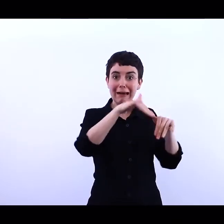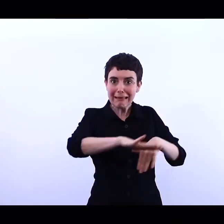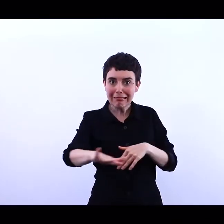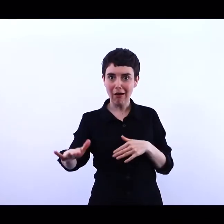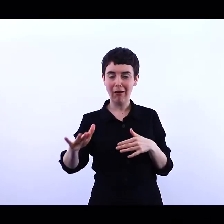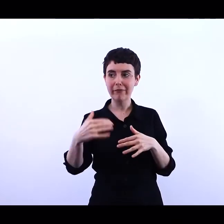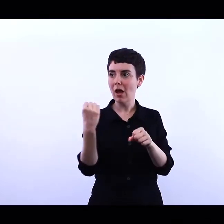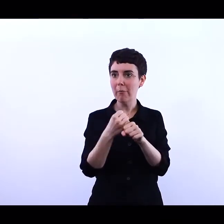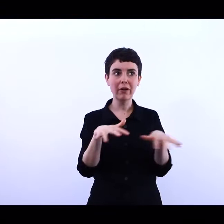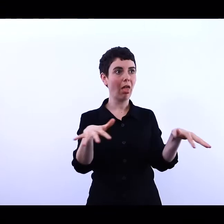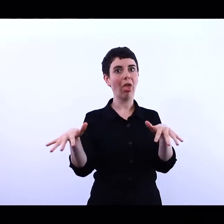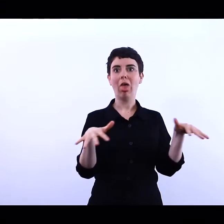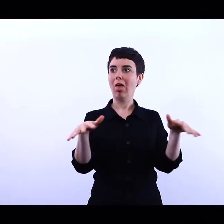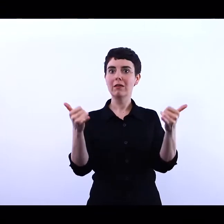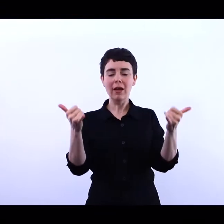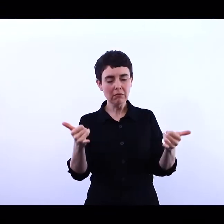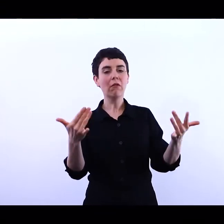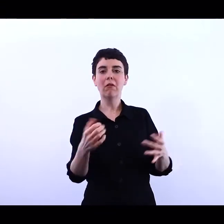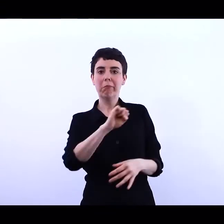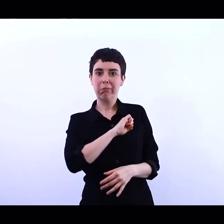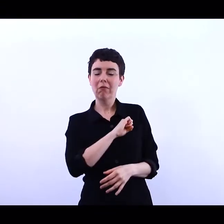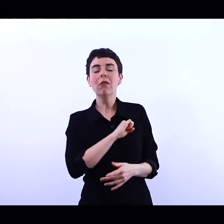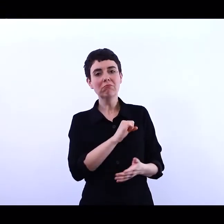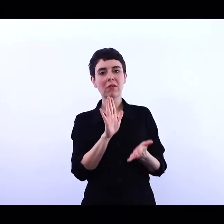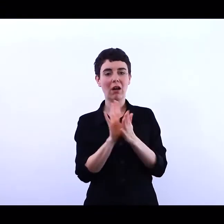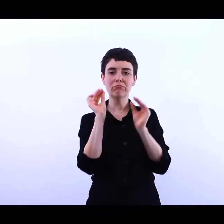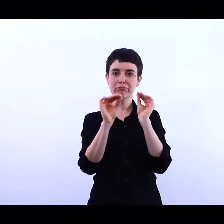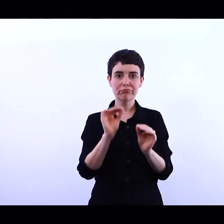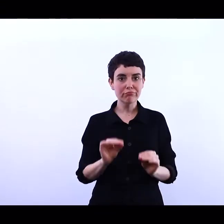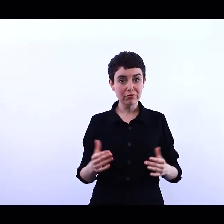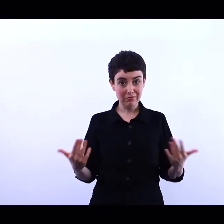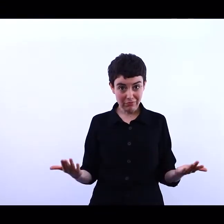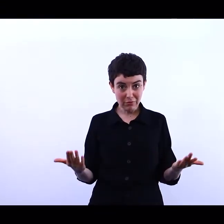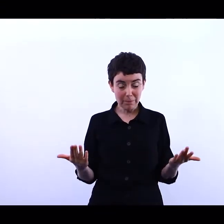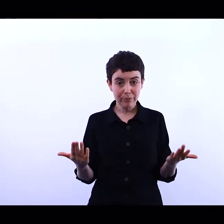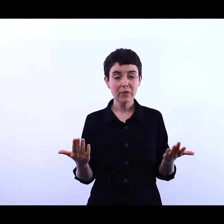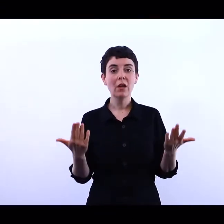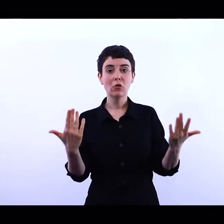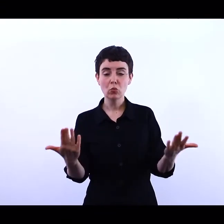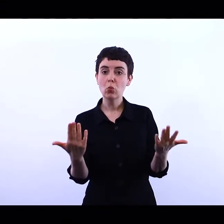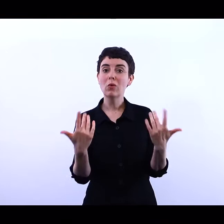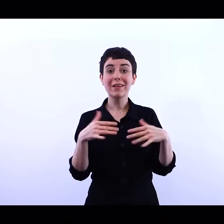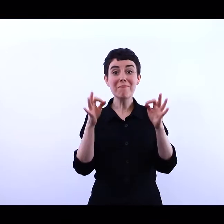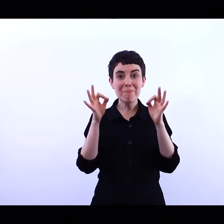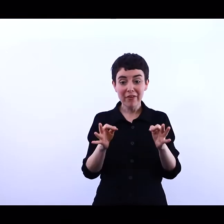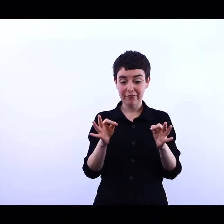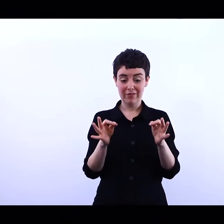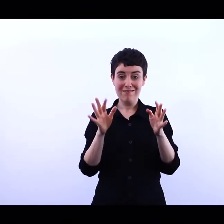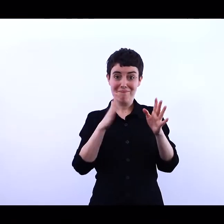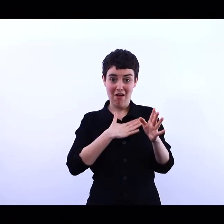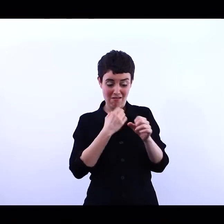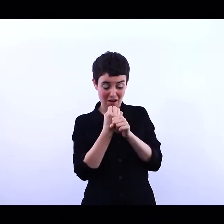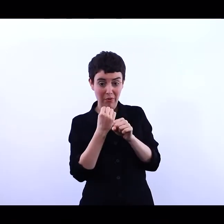for years were approved when they served organizational leadership presented with their own schedule impacts for the first